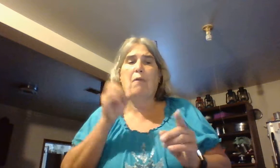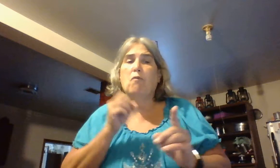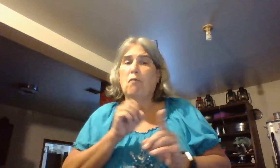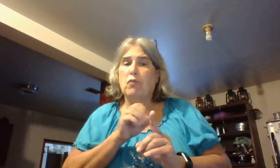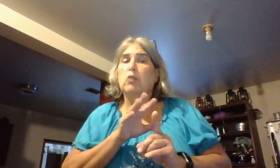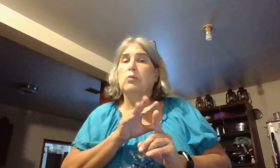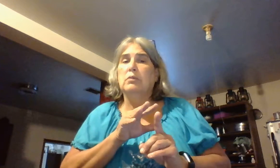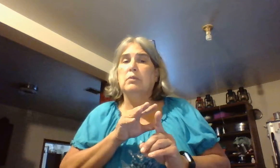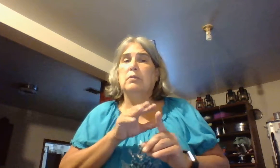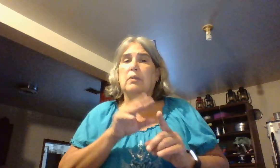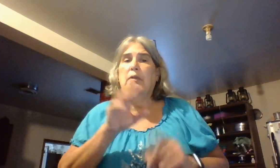about a few of those.